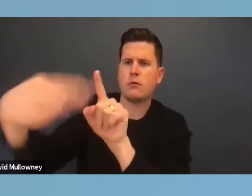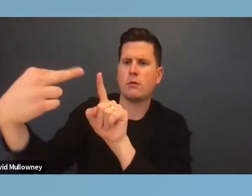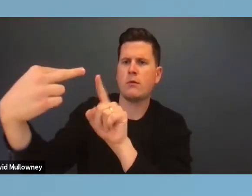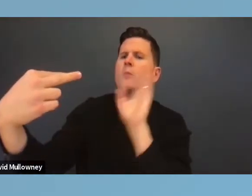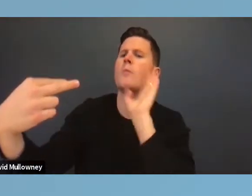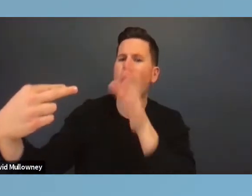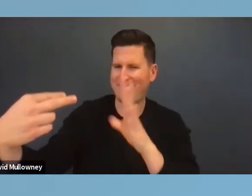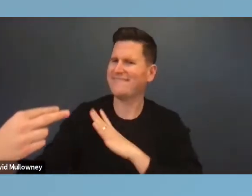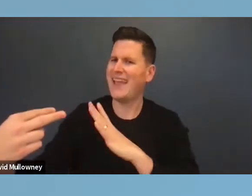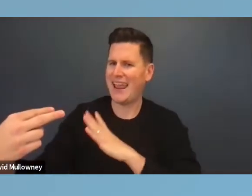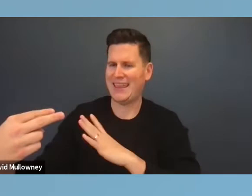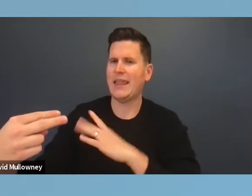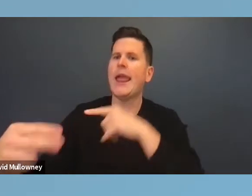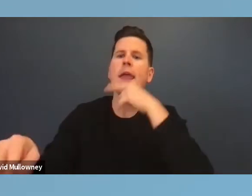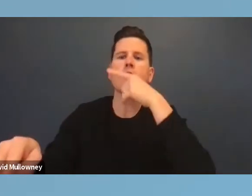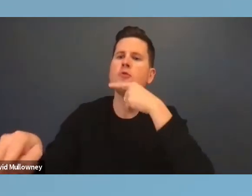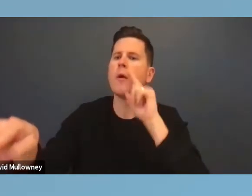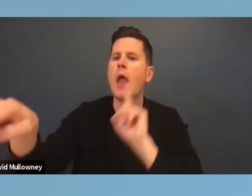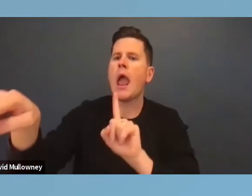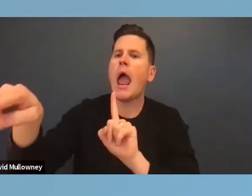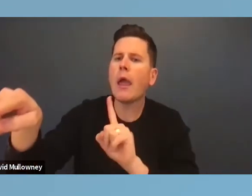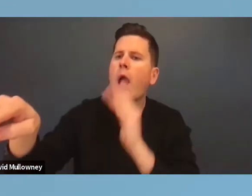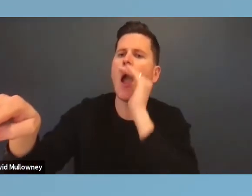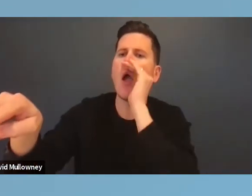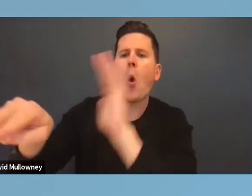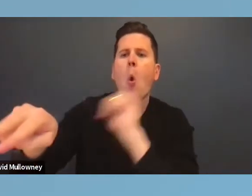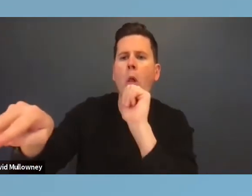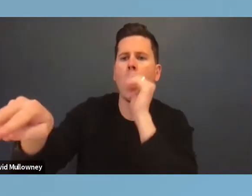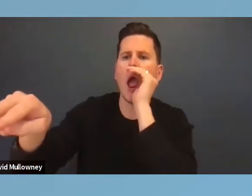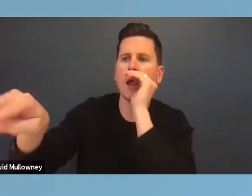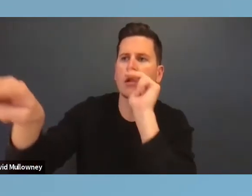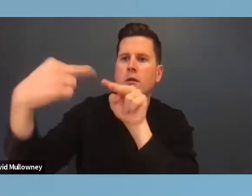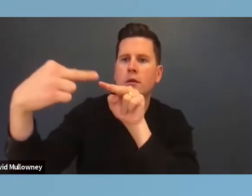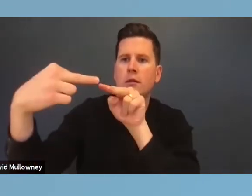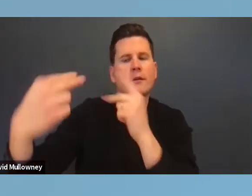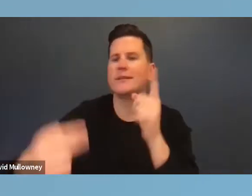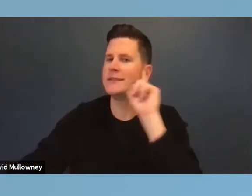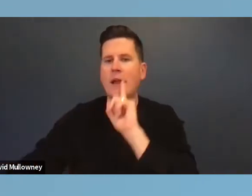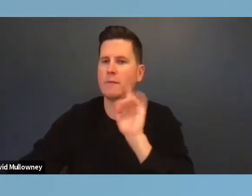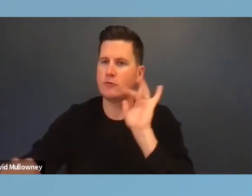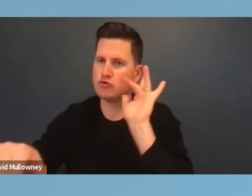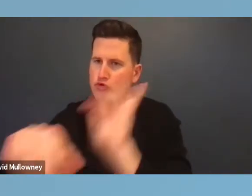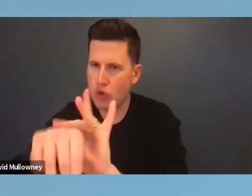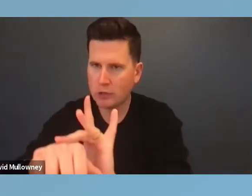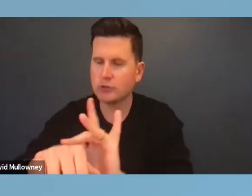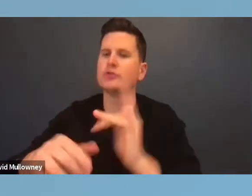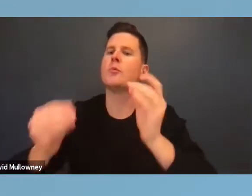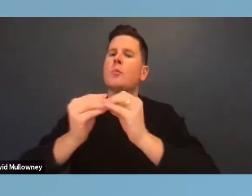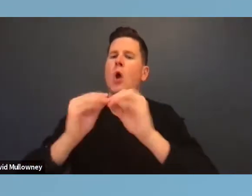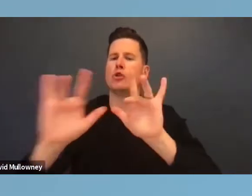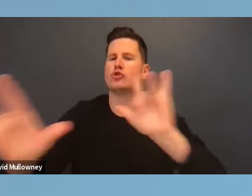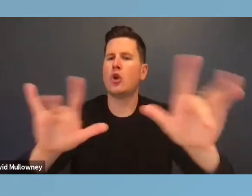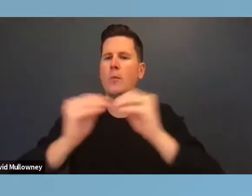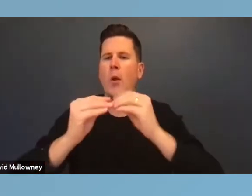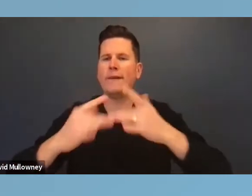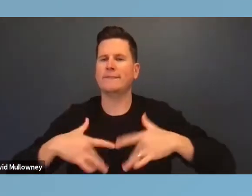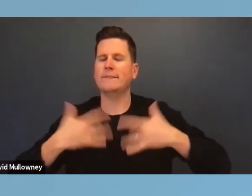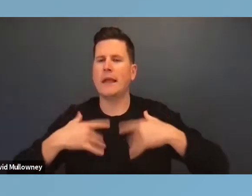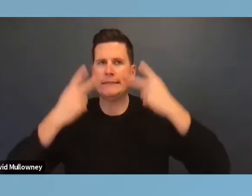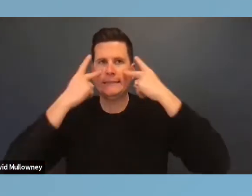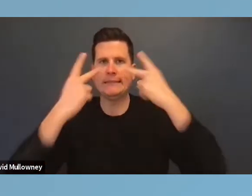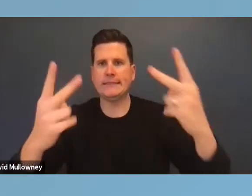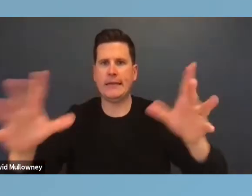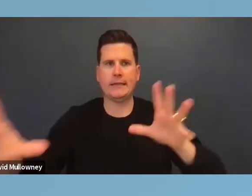attention, I will come up and tap you on the shoulder. Hearing person might stand behind and call the person's name, but in deaf culture,